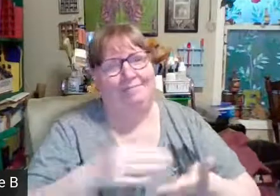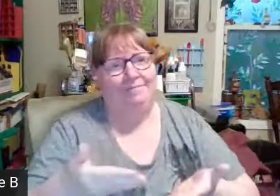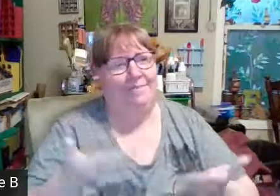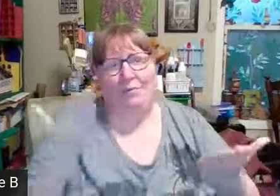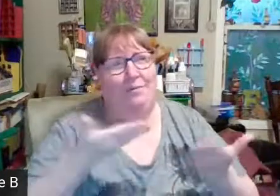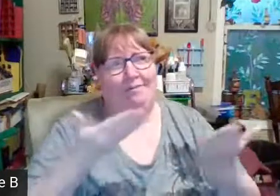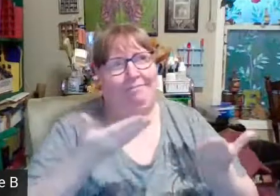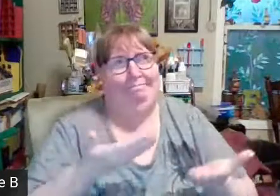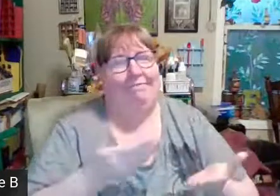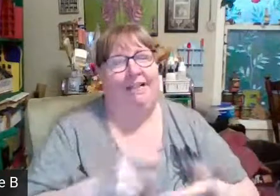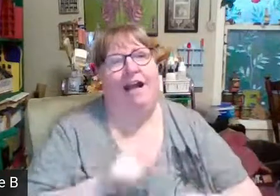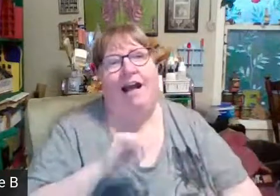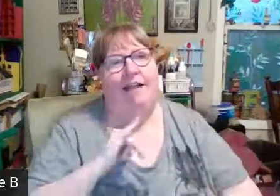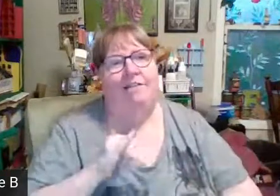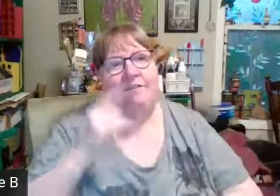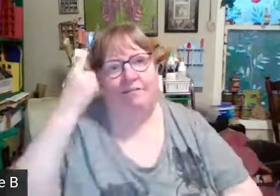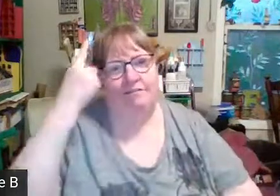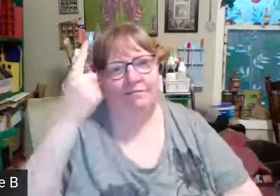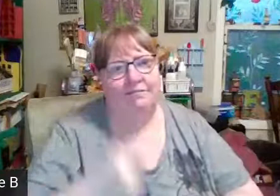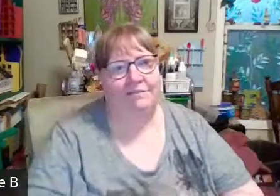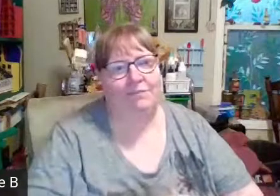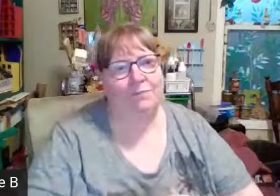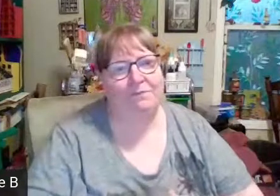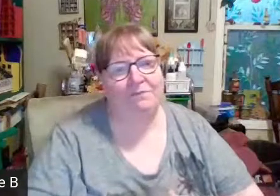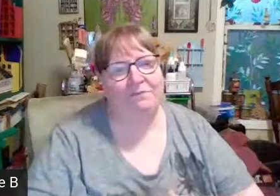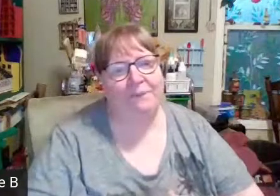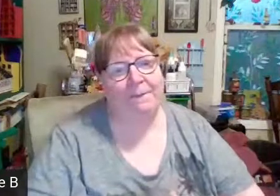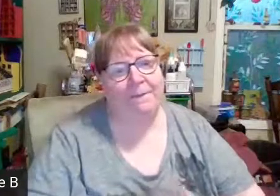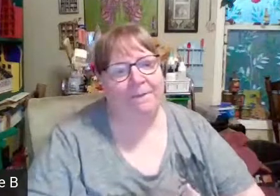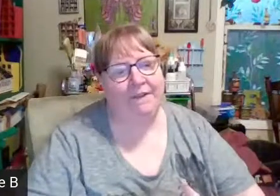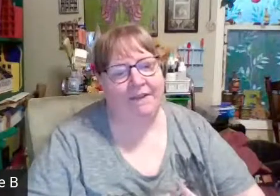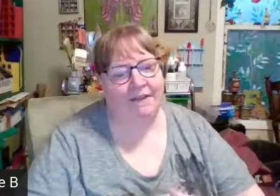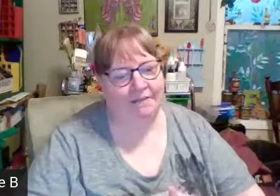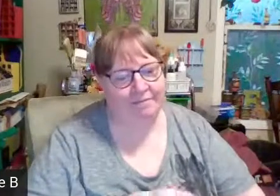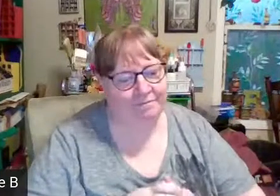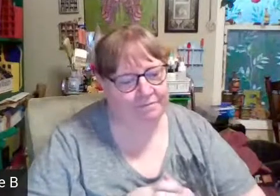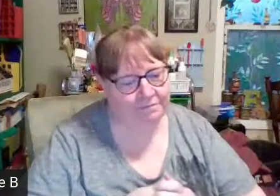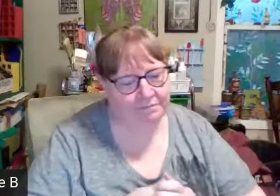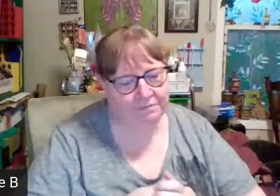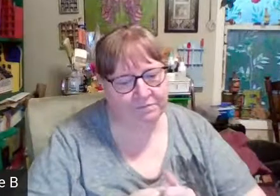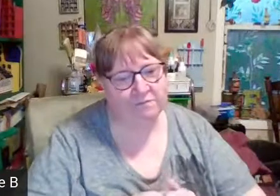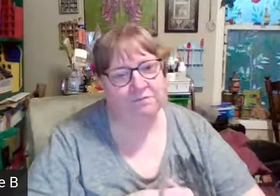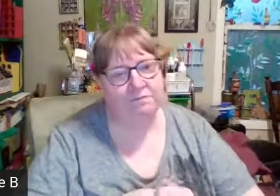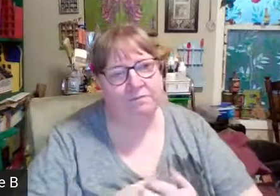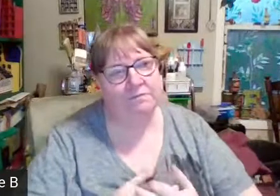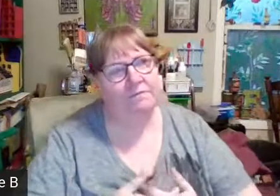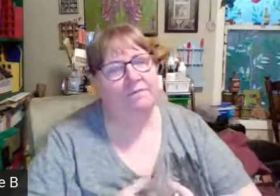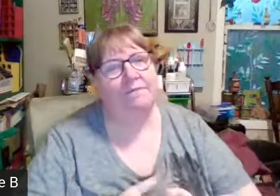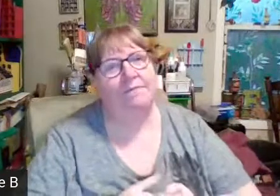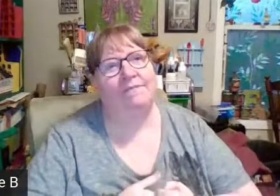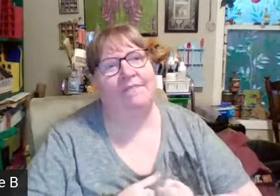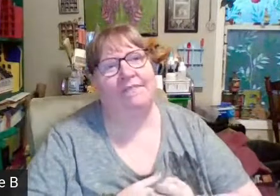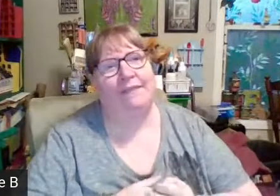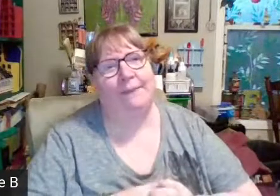just send them this box of something. And I've had this a lot. I don't want to just send them a box of